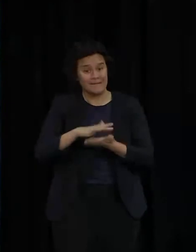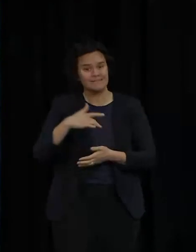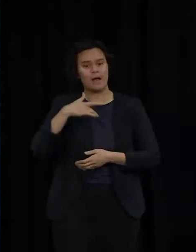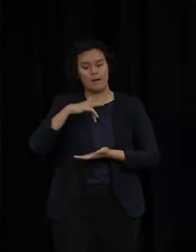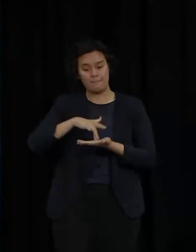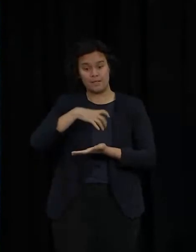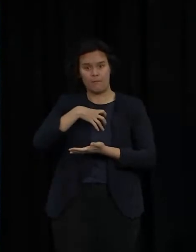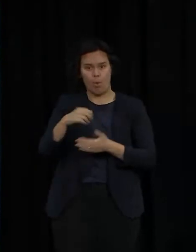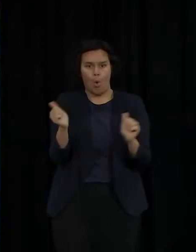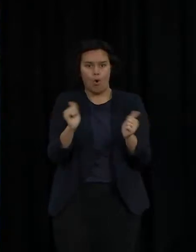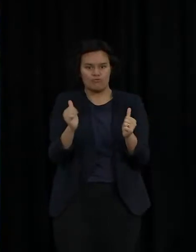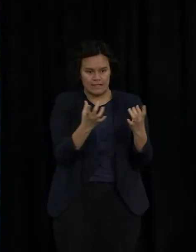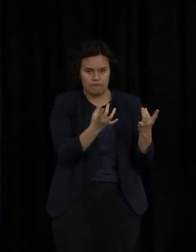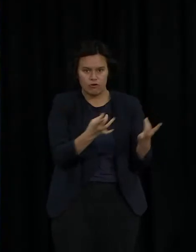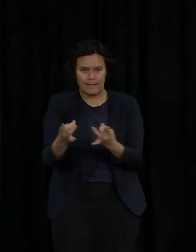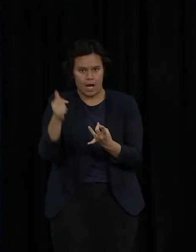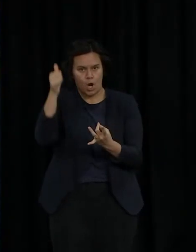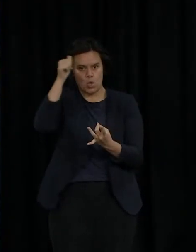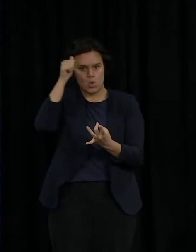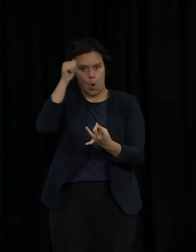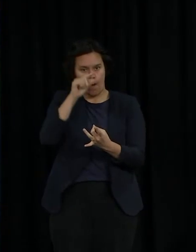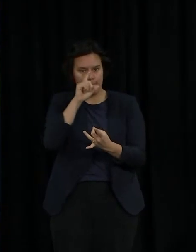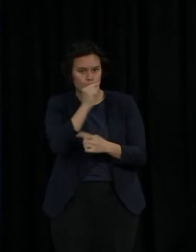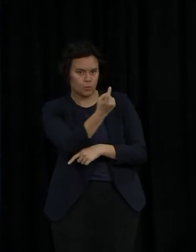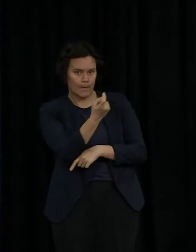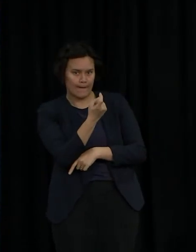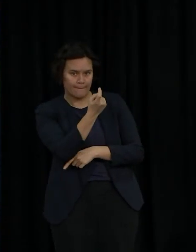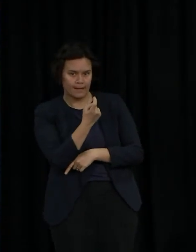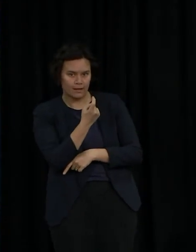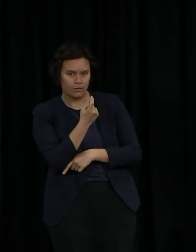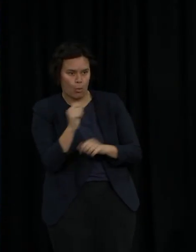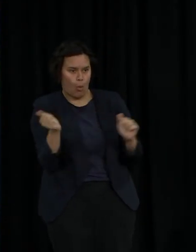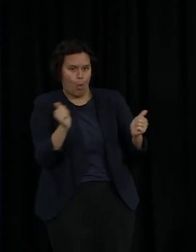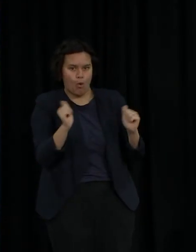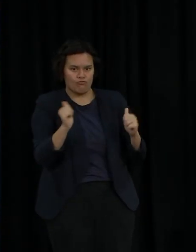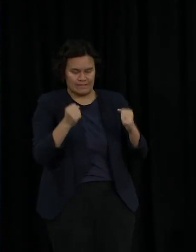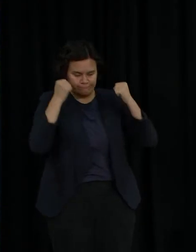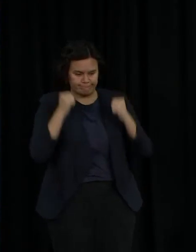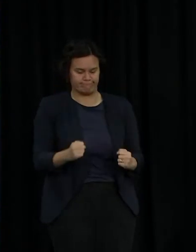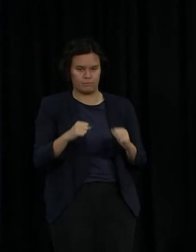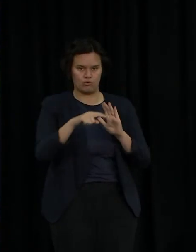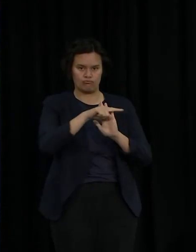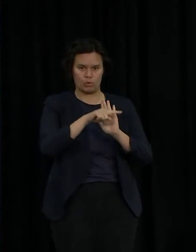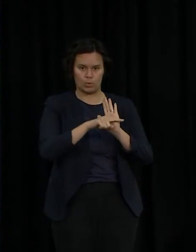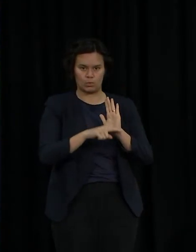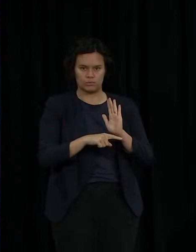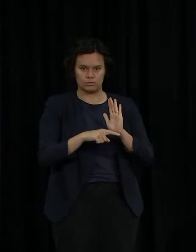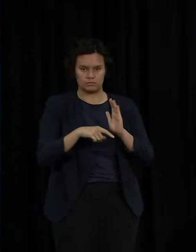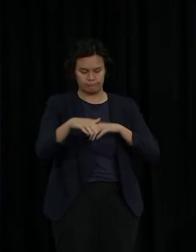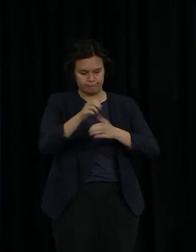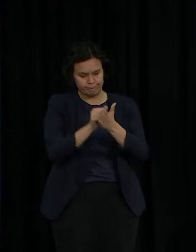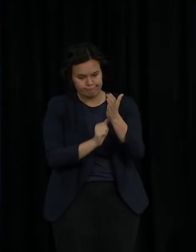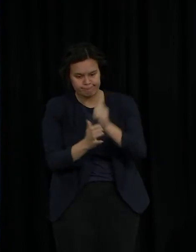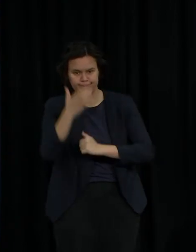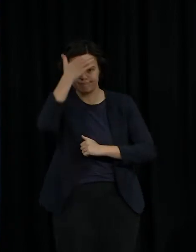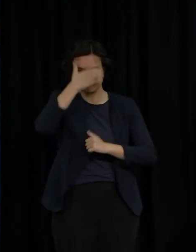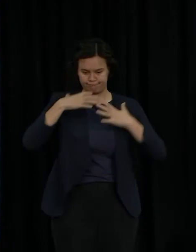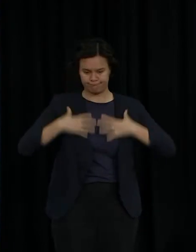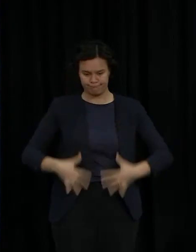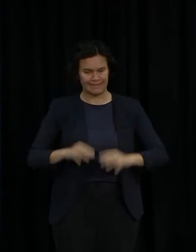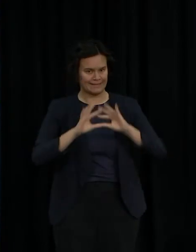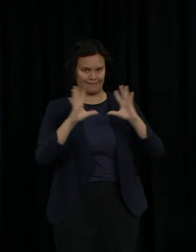to plan for their arrival and manage their treatment accordingly. The clinical staff at Middlemore are doing an excellent job